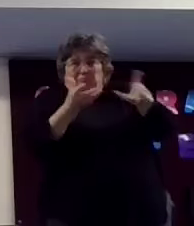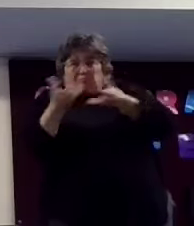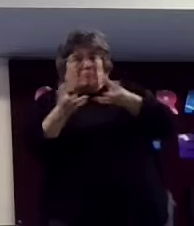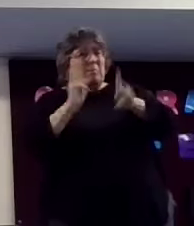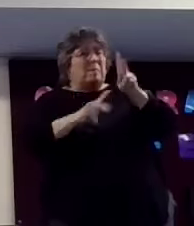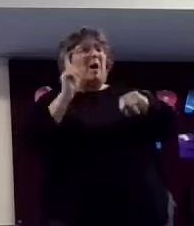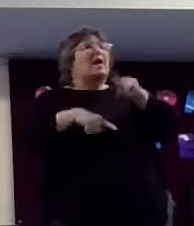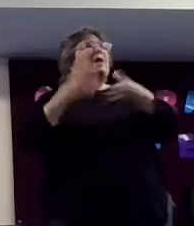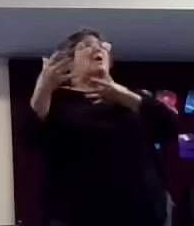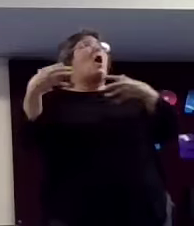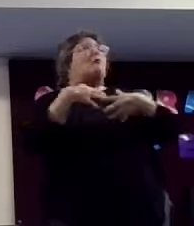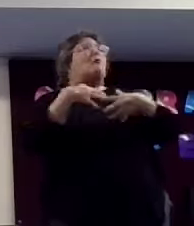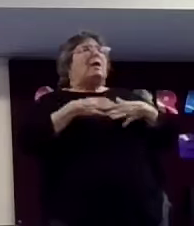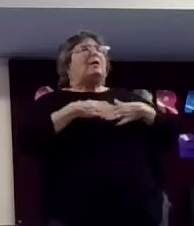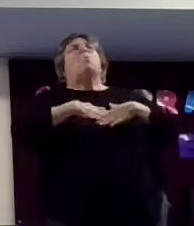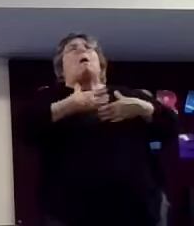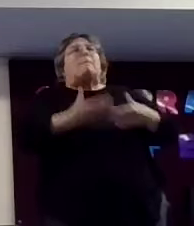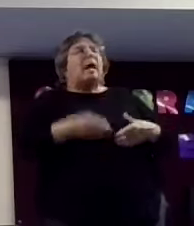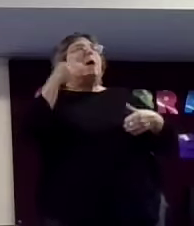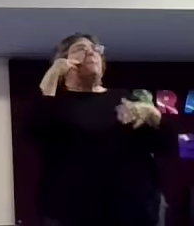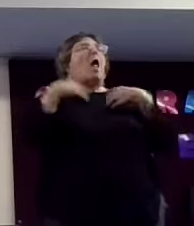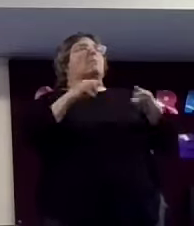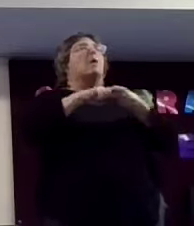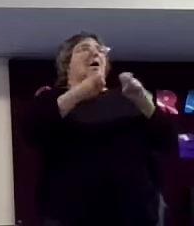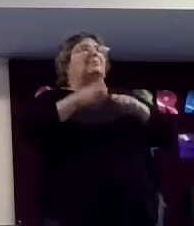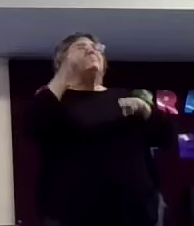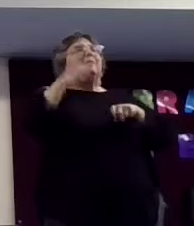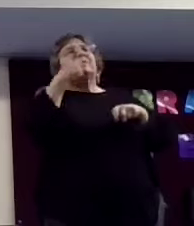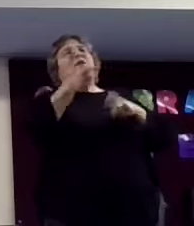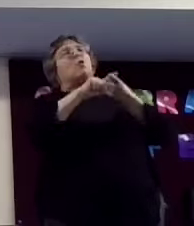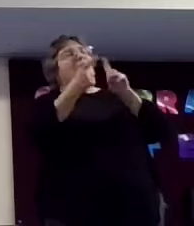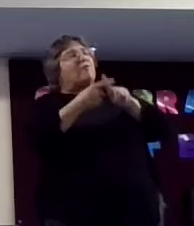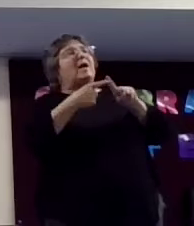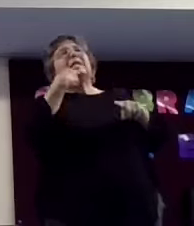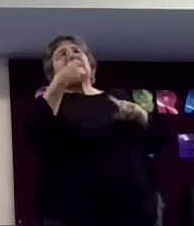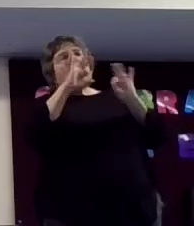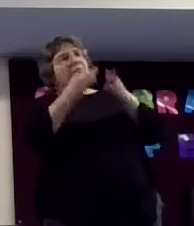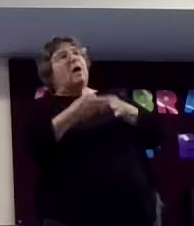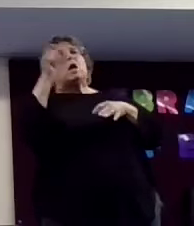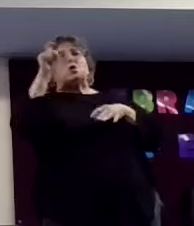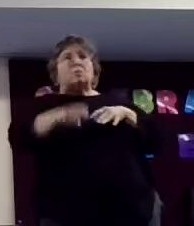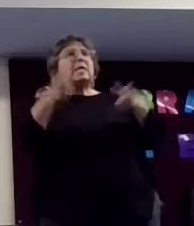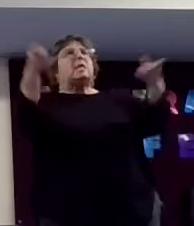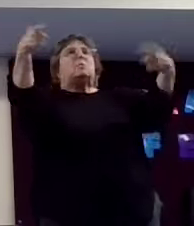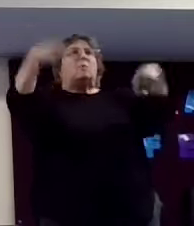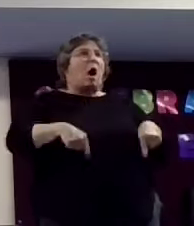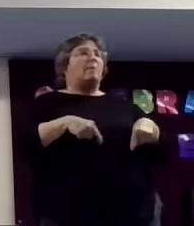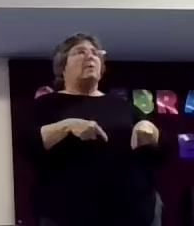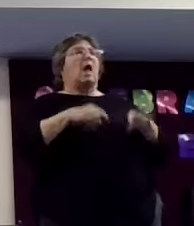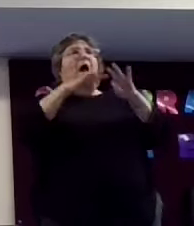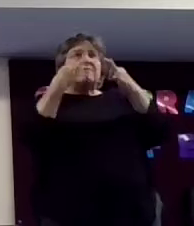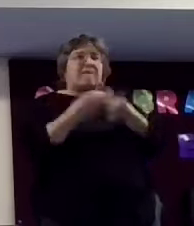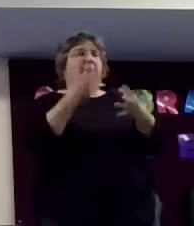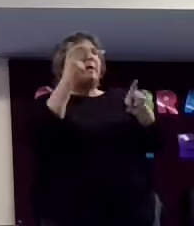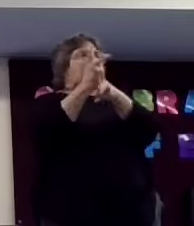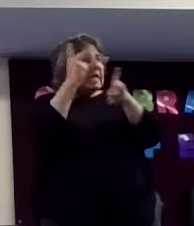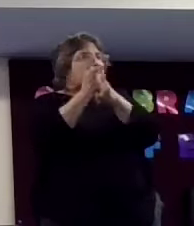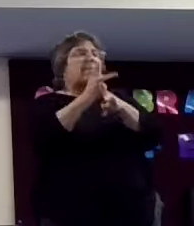you can't be afraid to admit this mental health problem. You have to tell your friends and family because you need them to come in and have the family